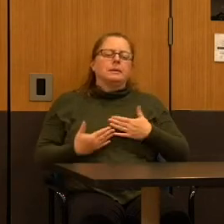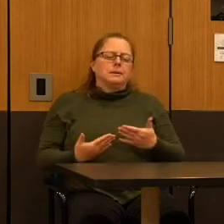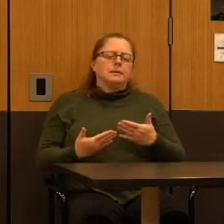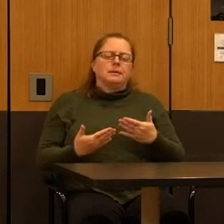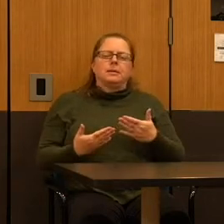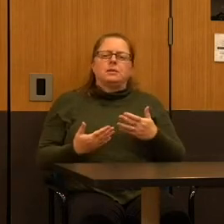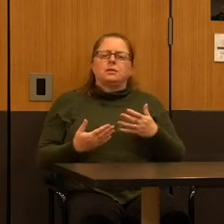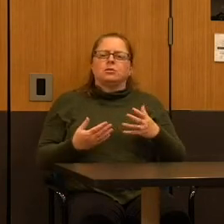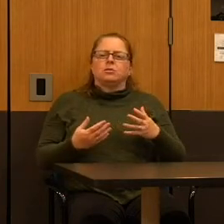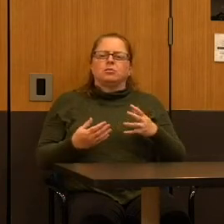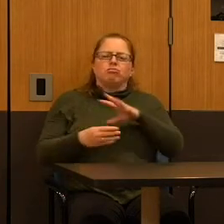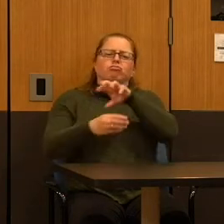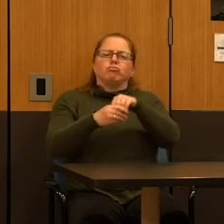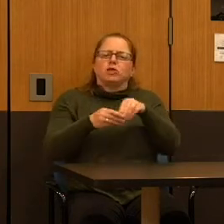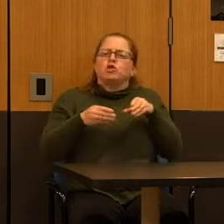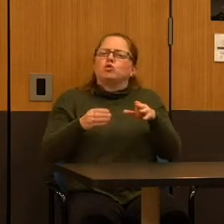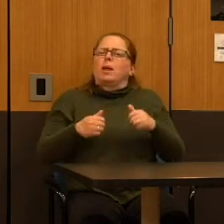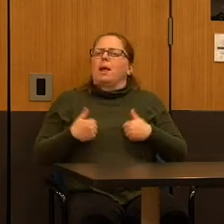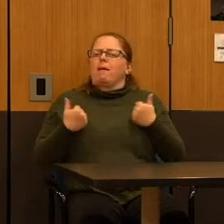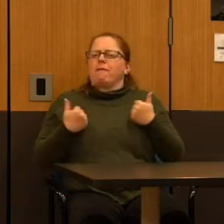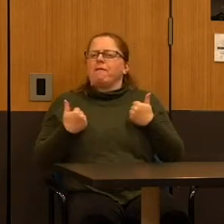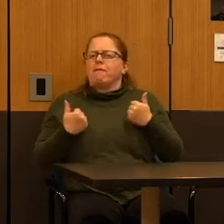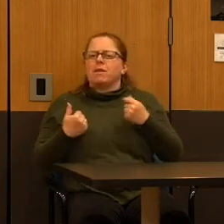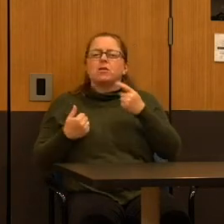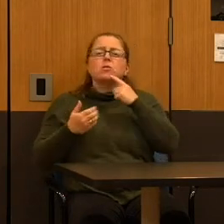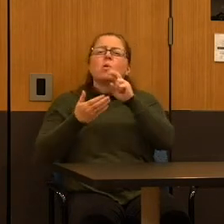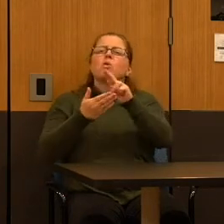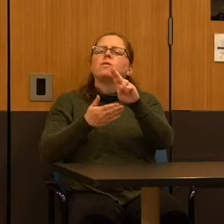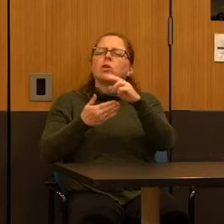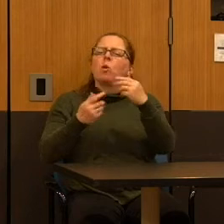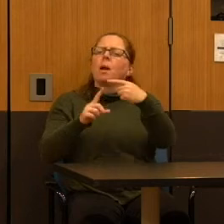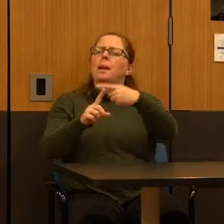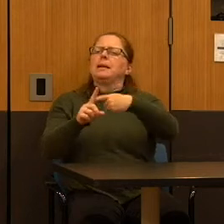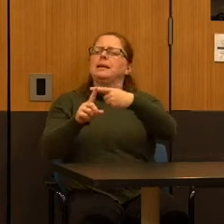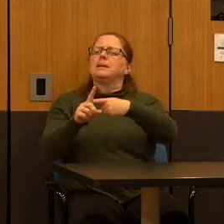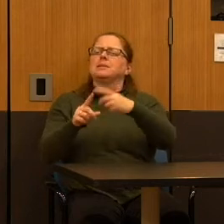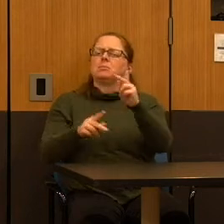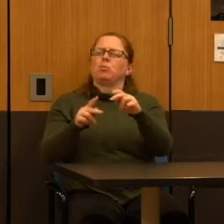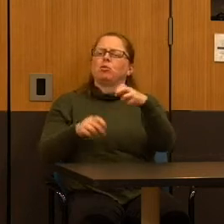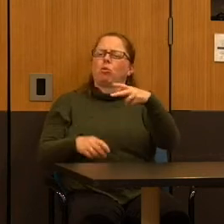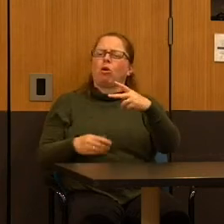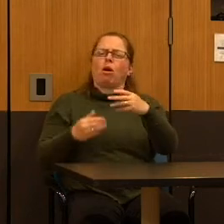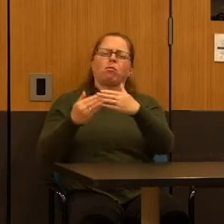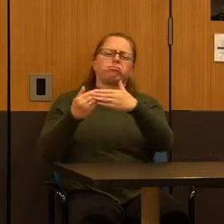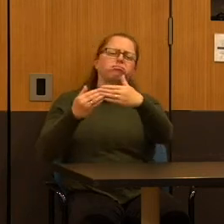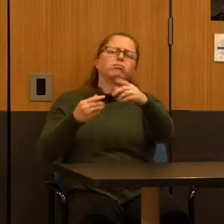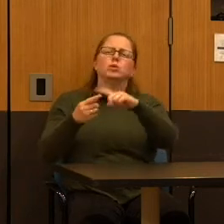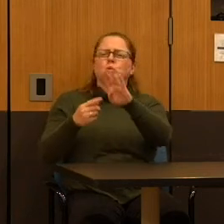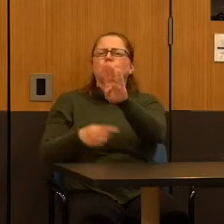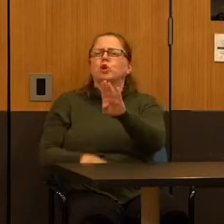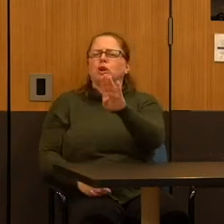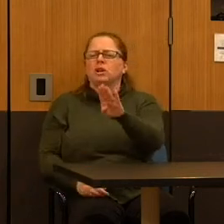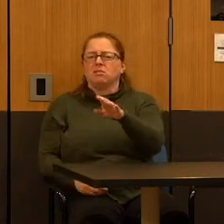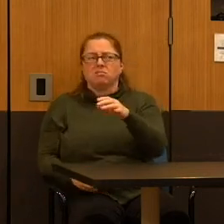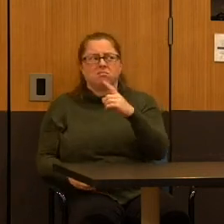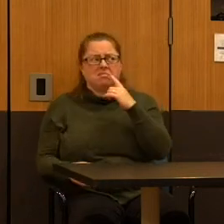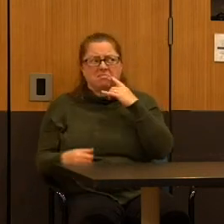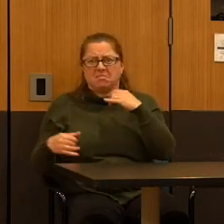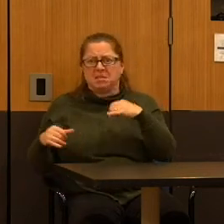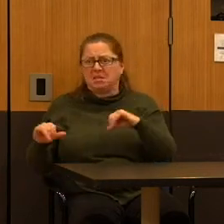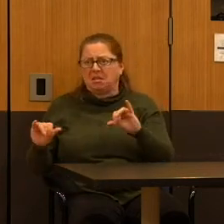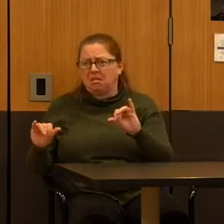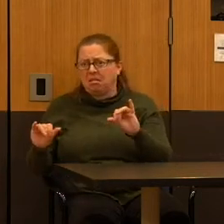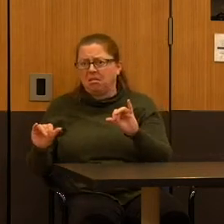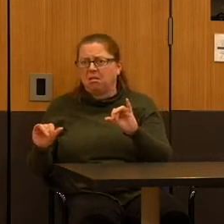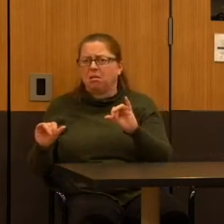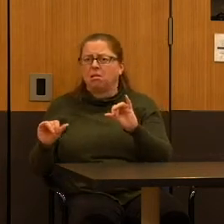life. They convince the university to lease People's Park kind of indefinitely to the city. It's still, my sense is that there's